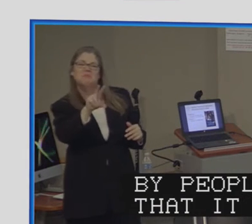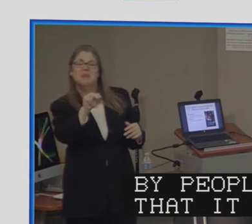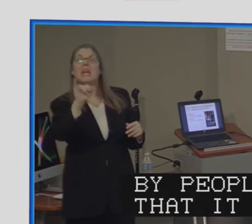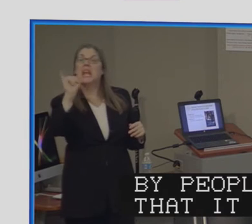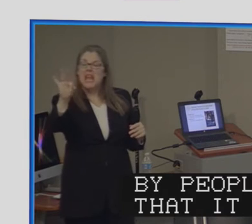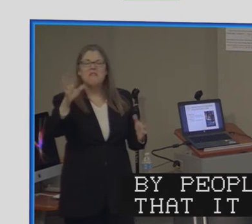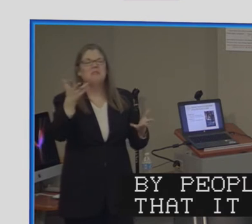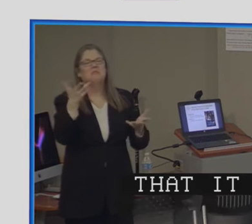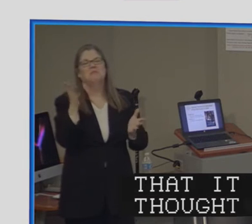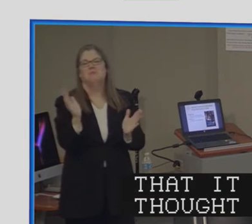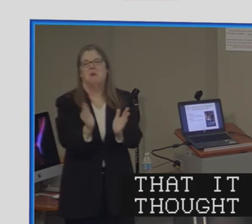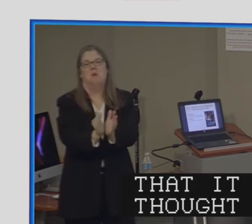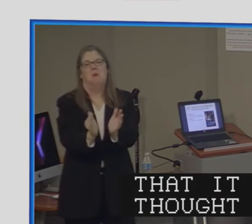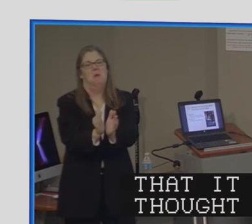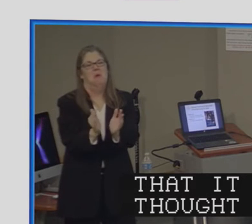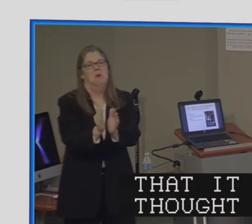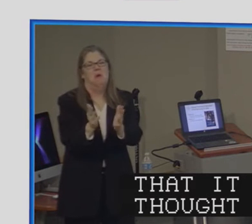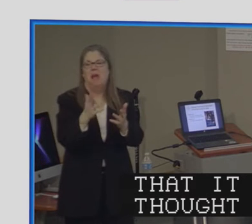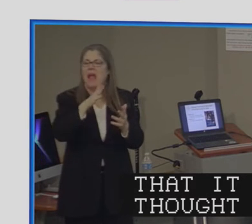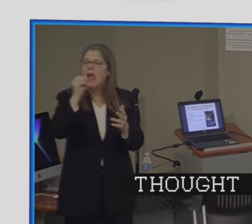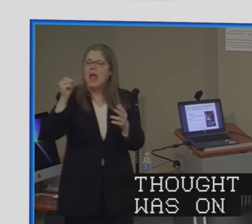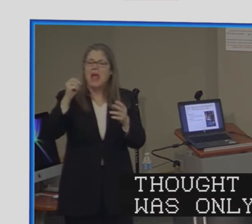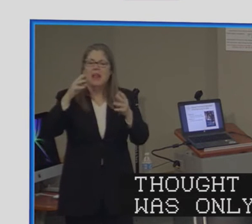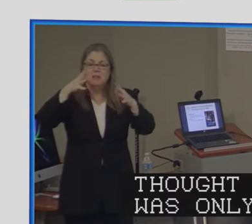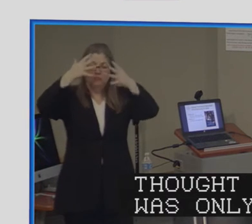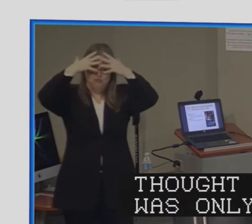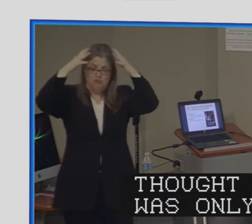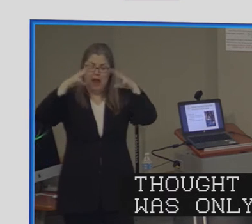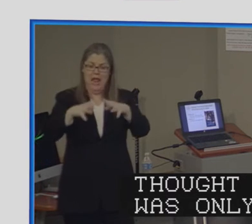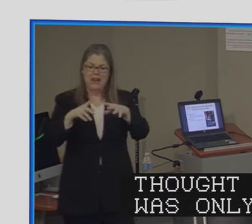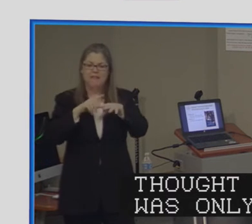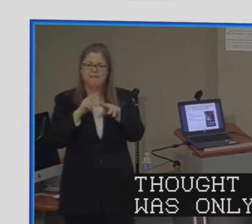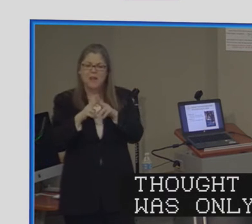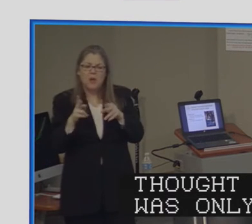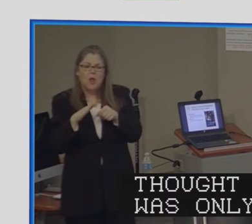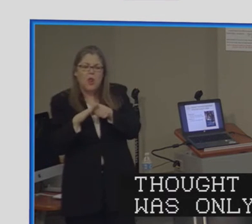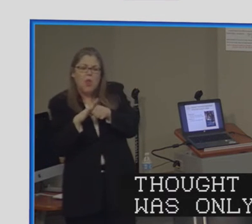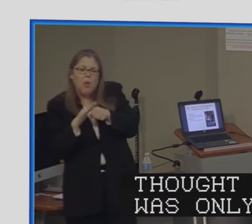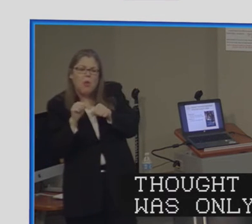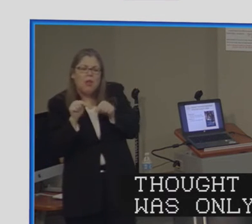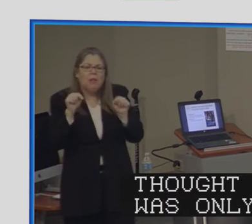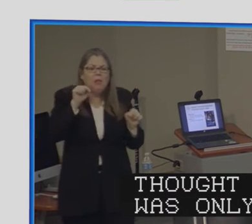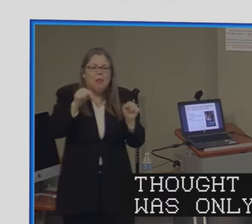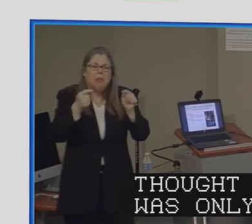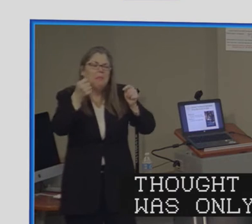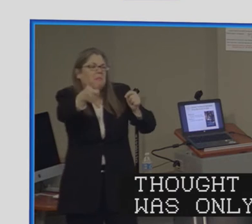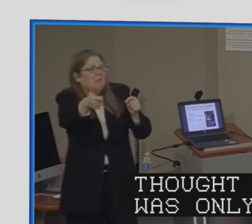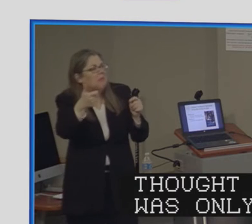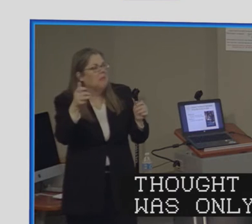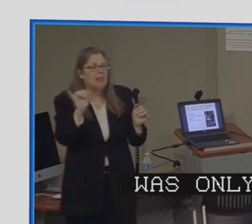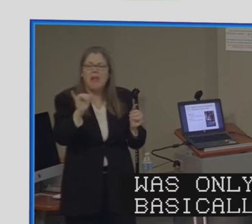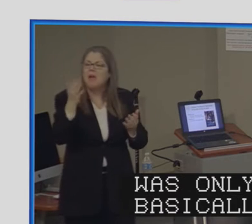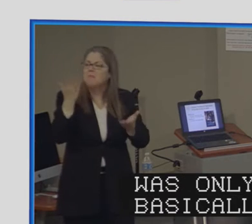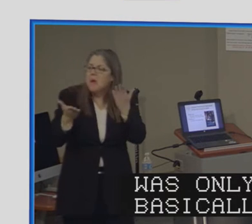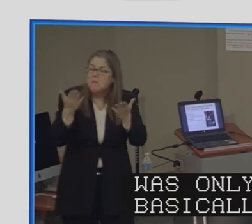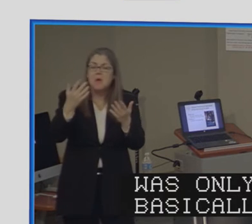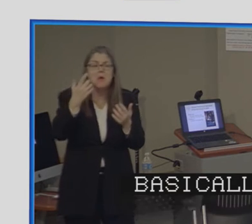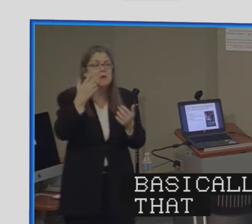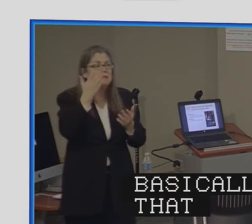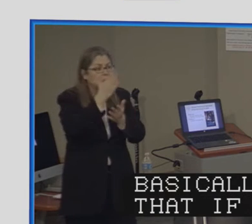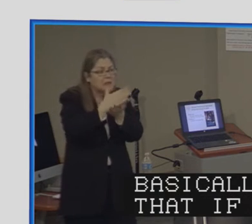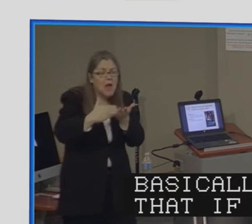very local, basically uninteresting way. That if you got better at some very particular